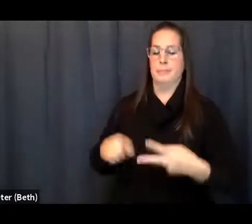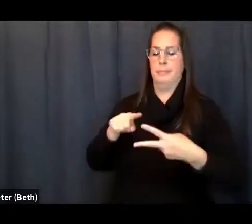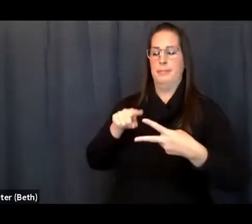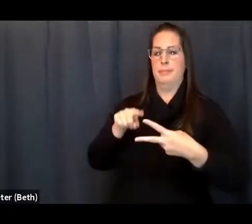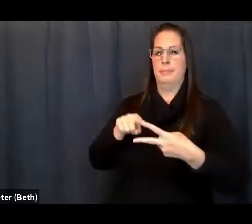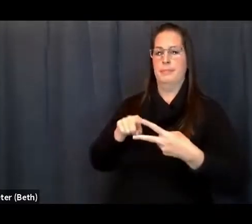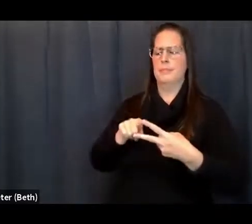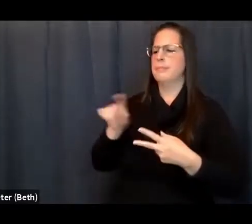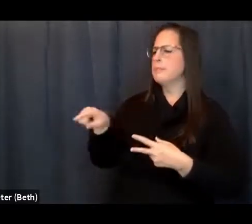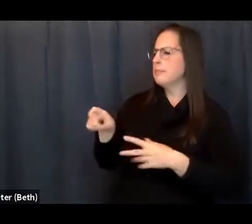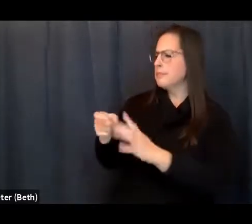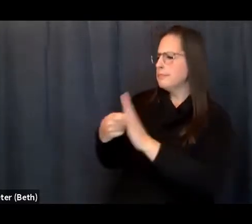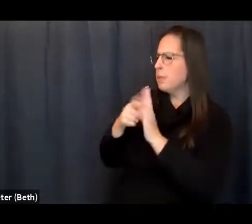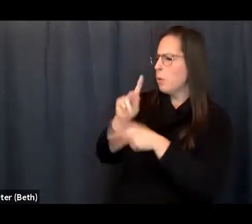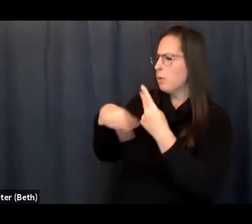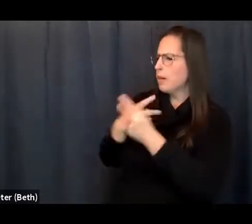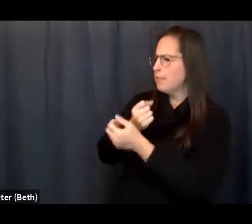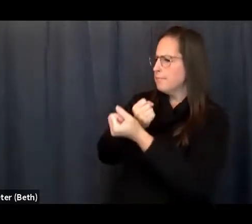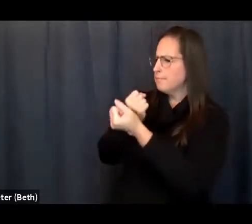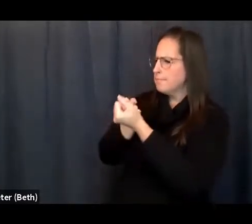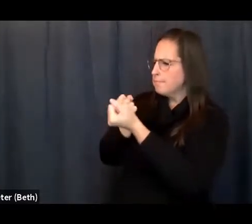complete the duties of this position?